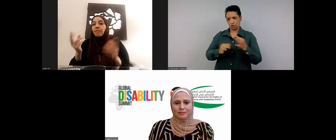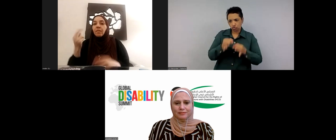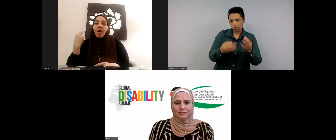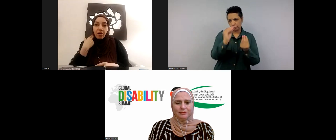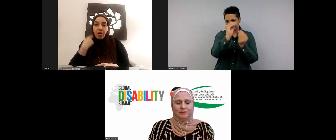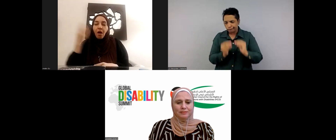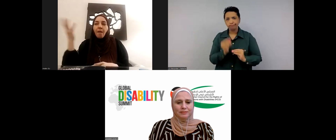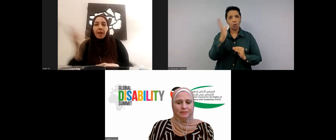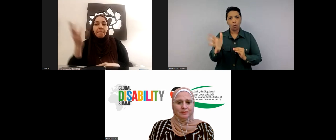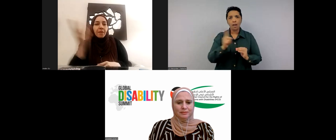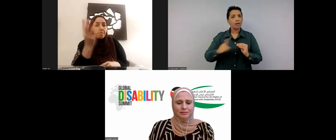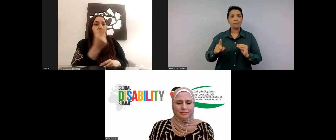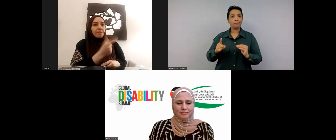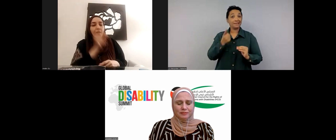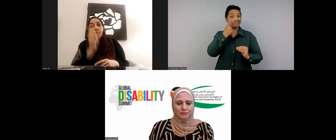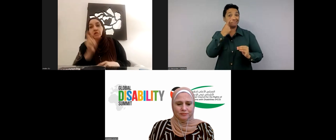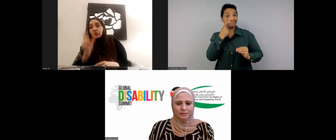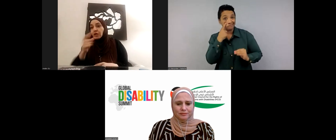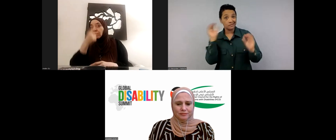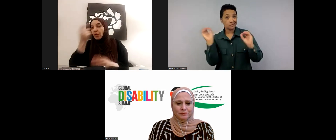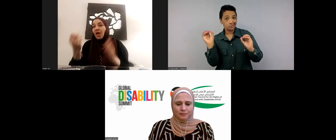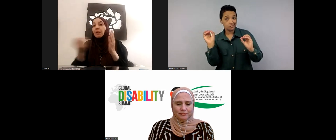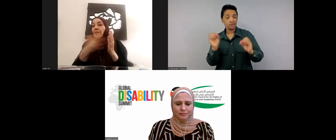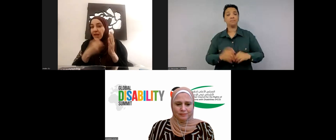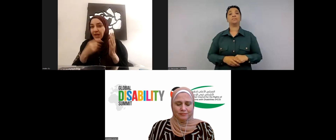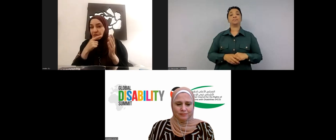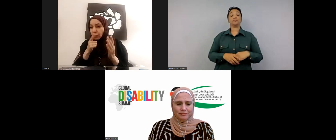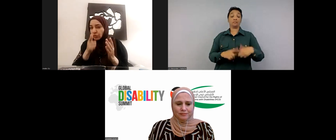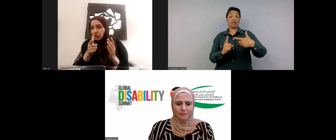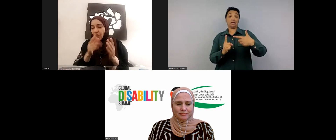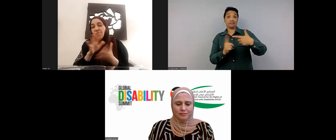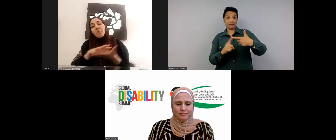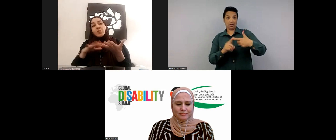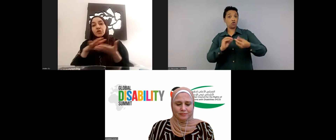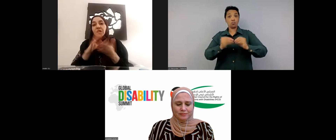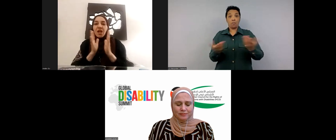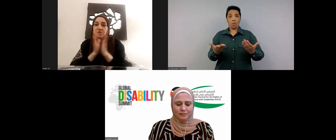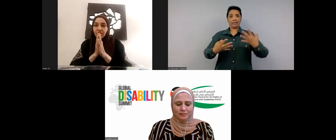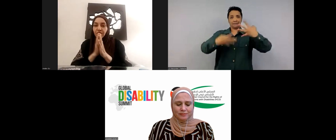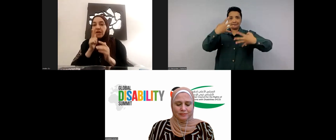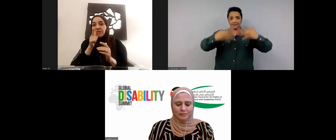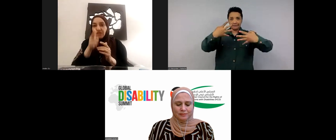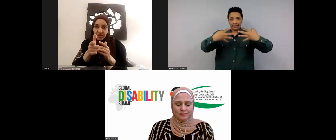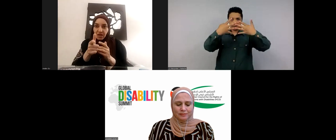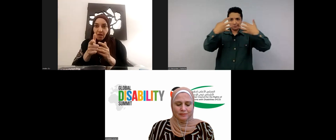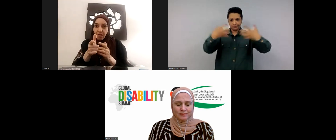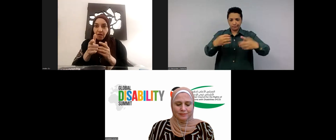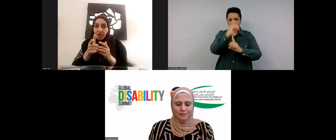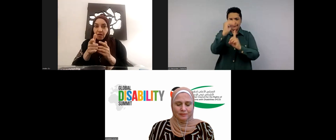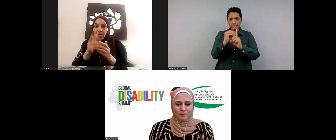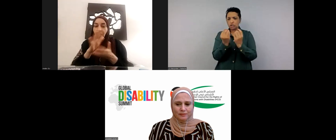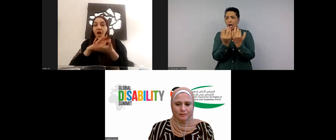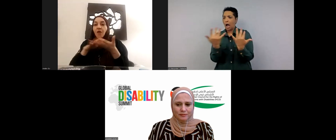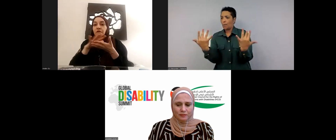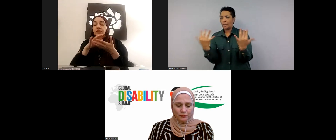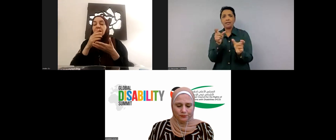Secondly, the problem with data and statistics related to people with disabilities. I had